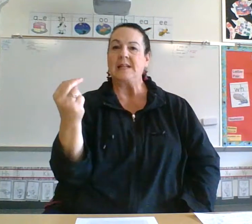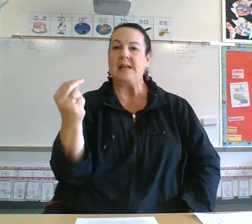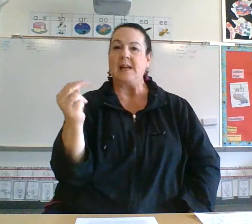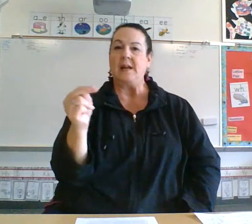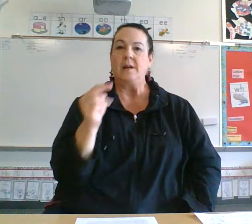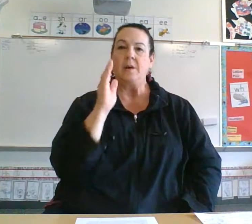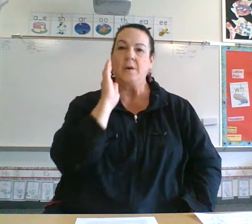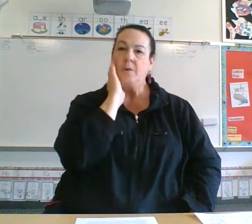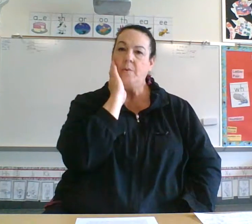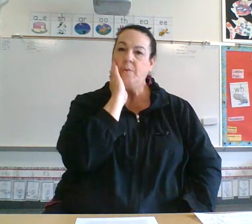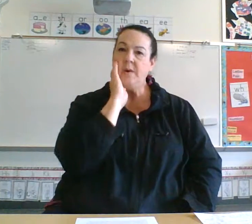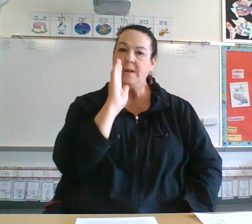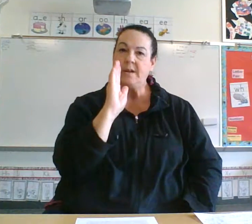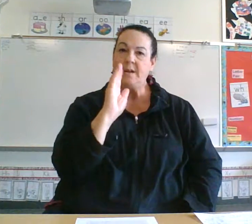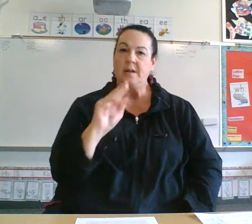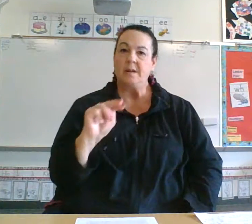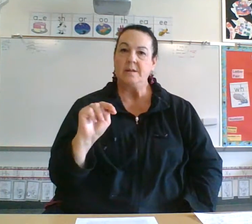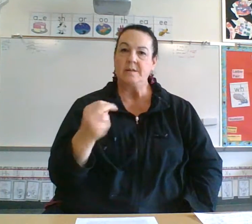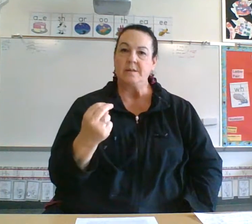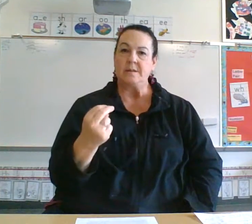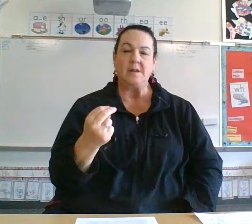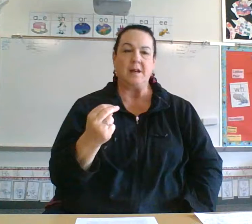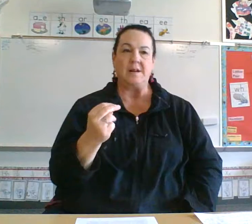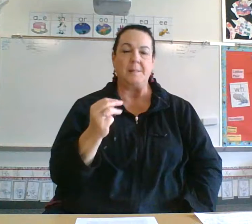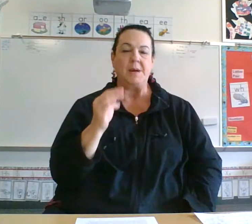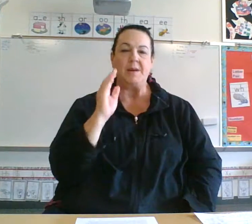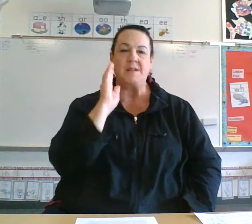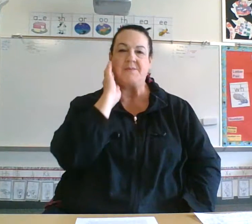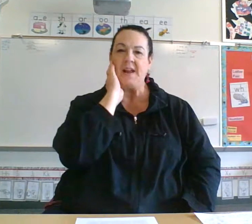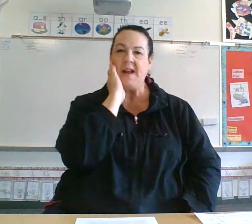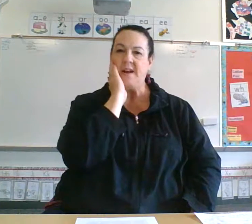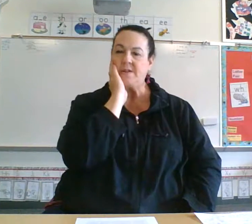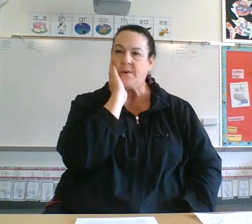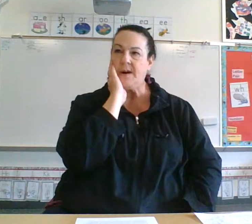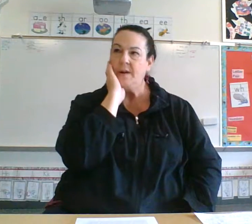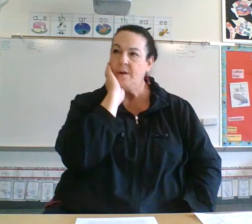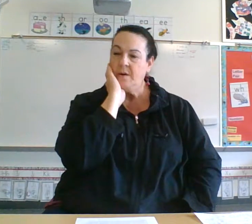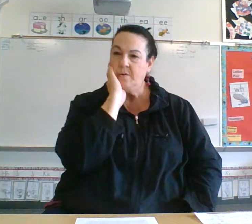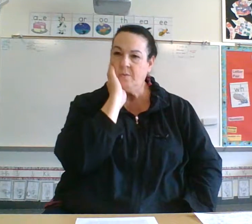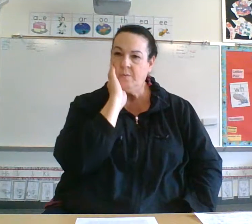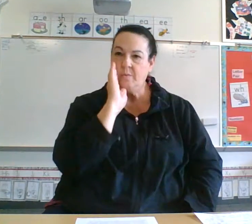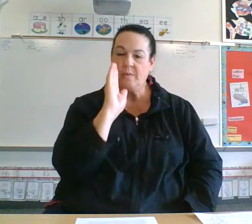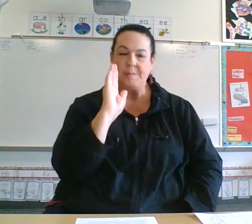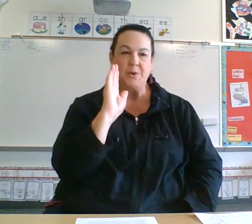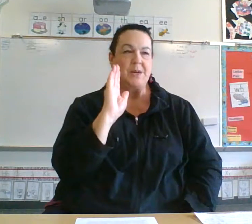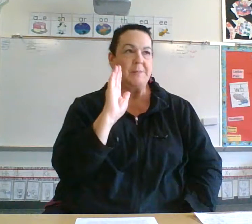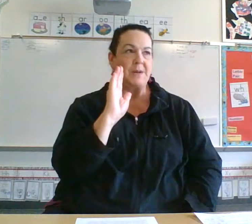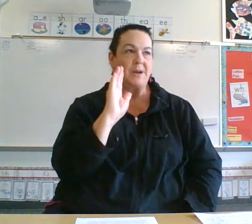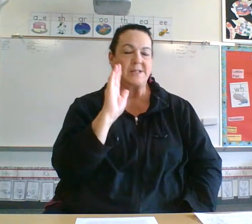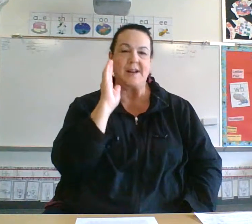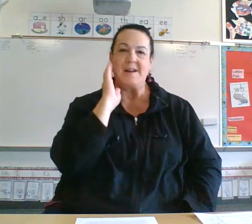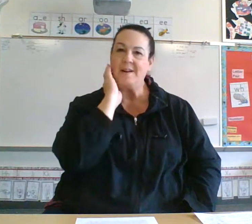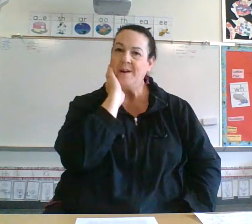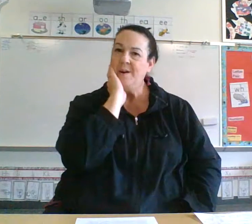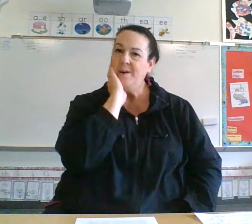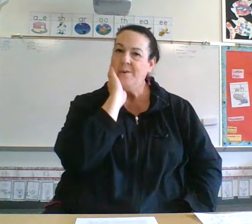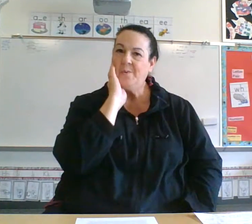NT. Will, not a W, it's a flat hand, sorry. I'm doing it but not saying it.